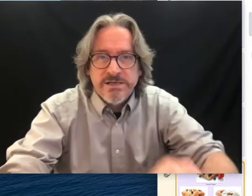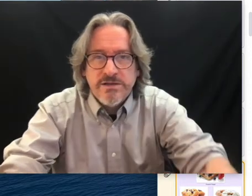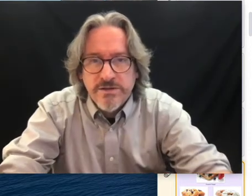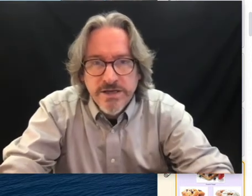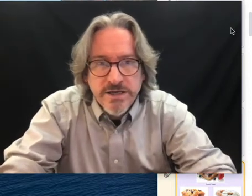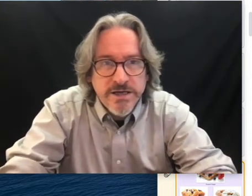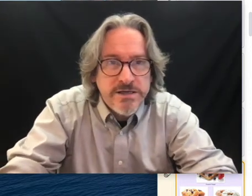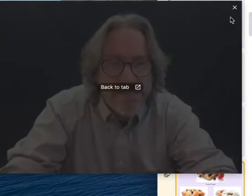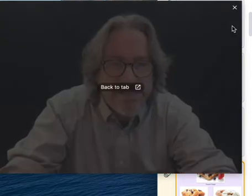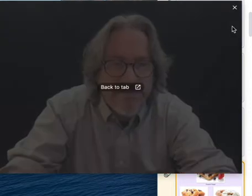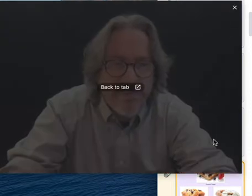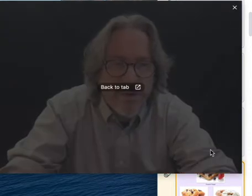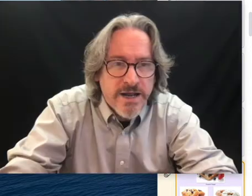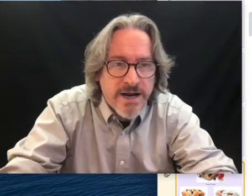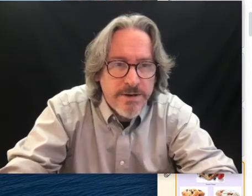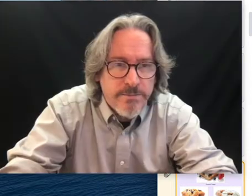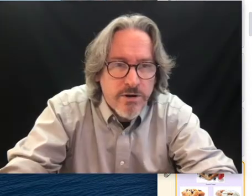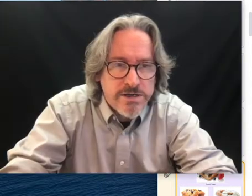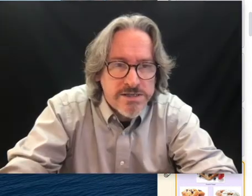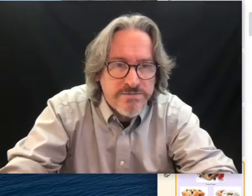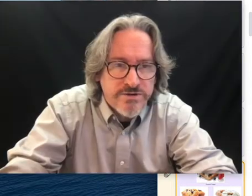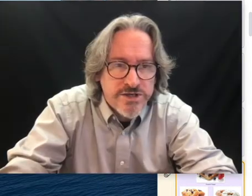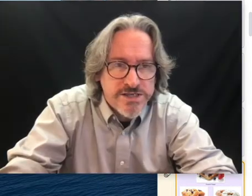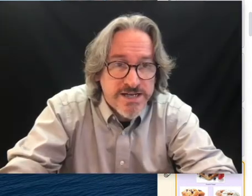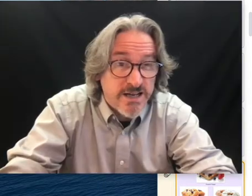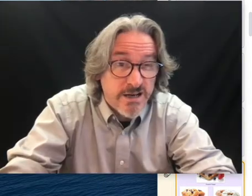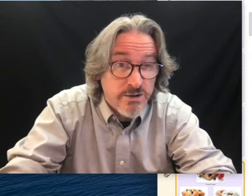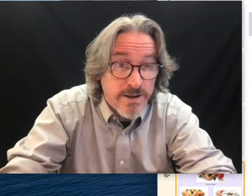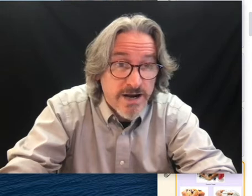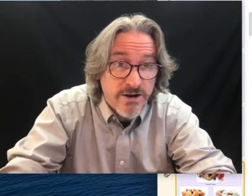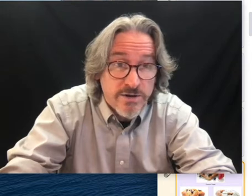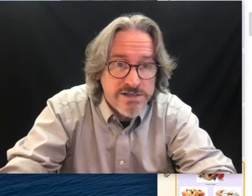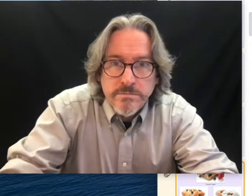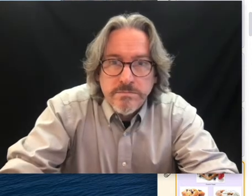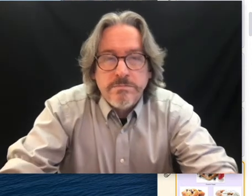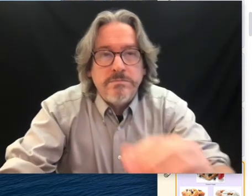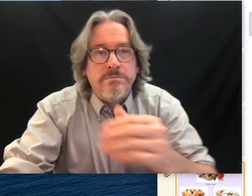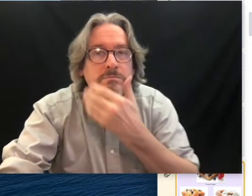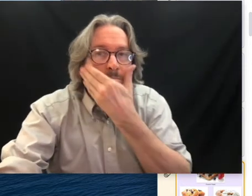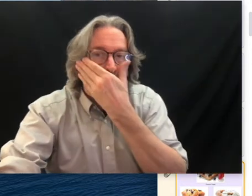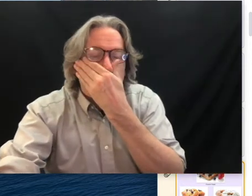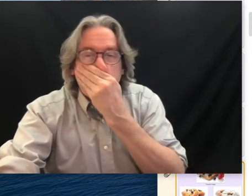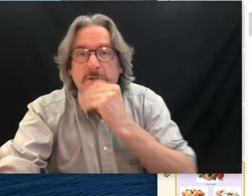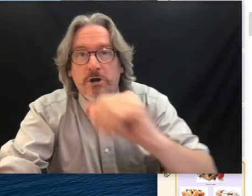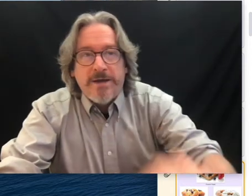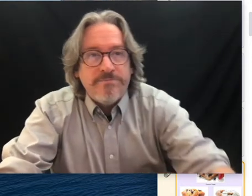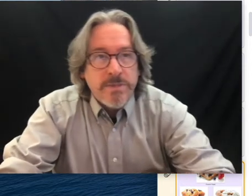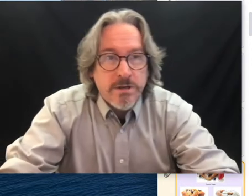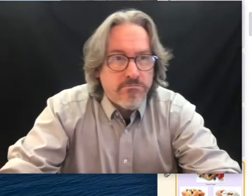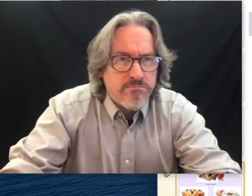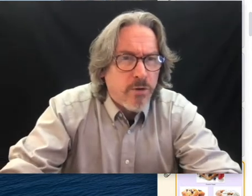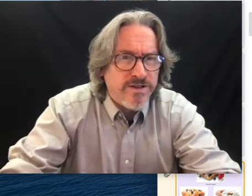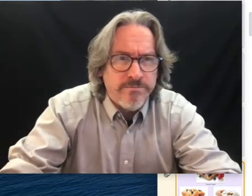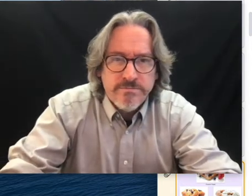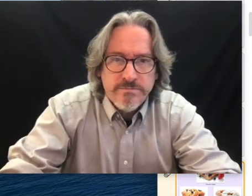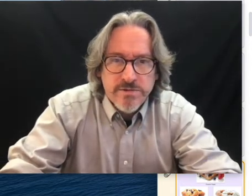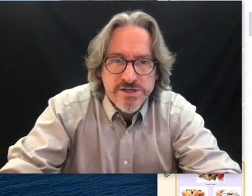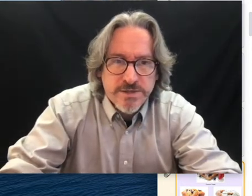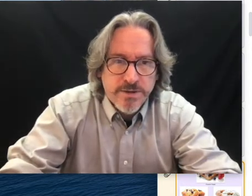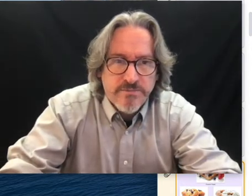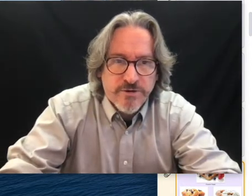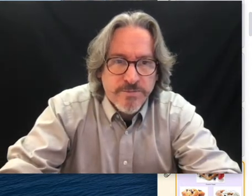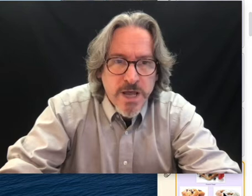always the safe one, and I'm going to pause for just a second. You may not notice. Okay. Hopefully that